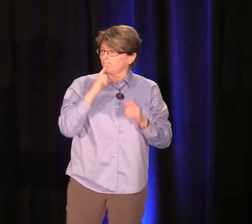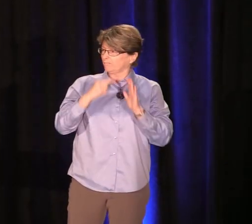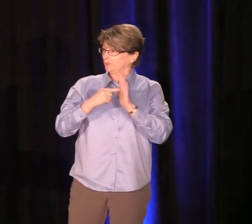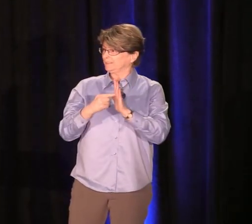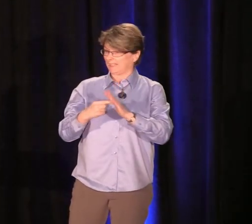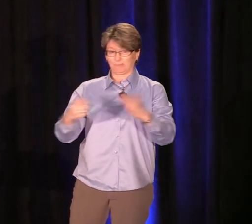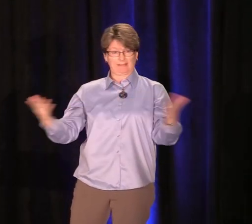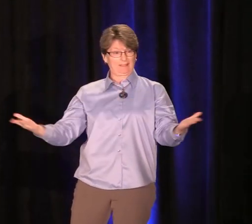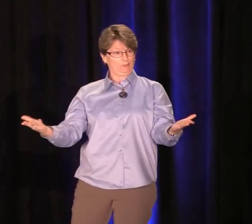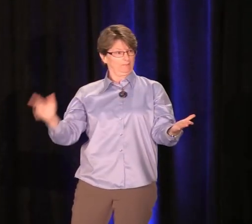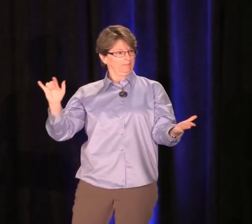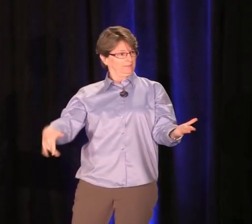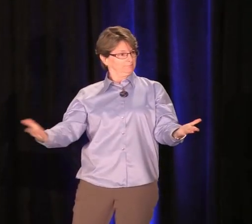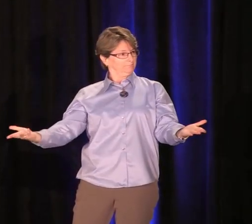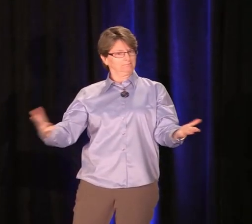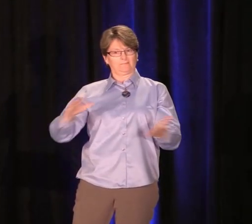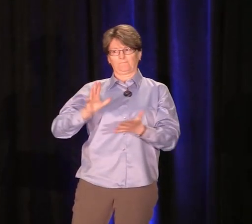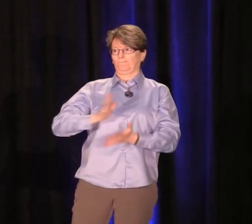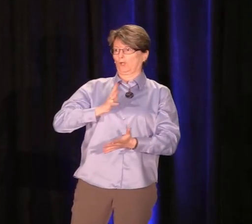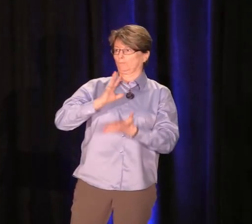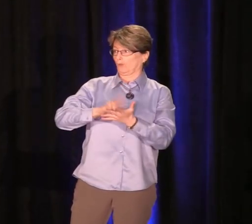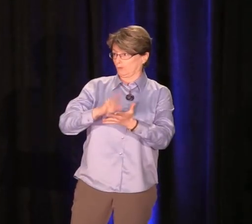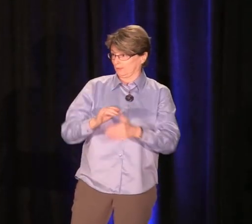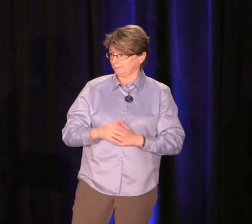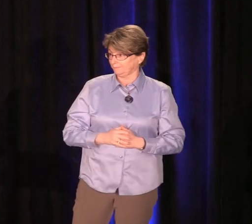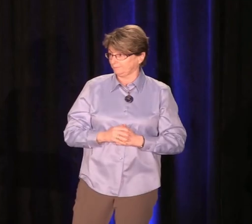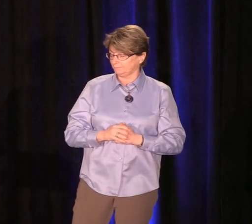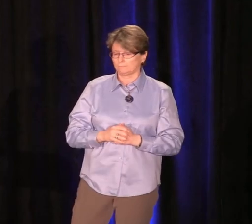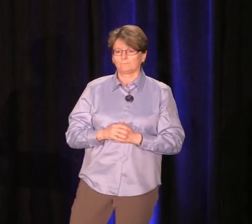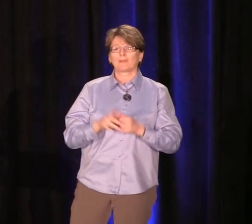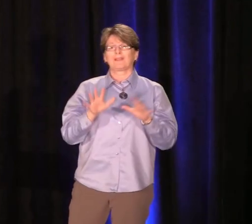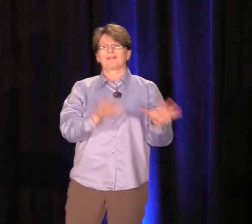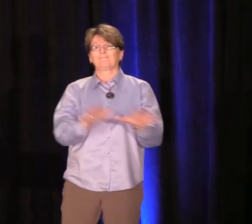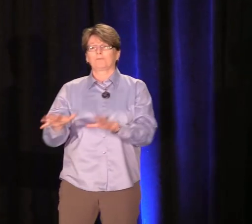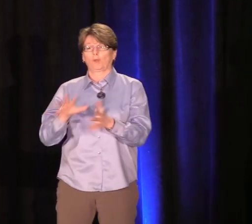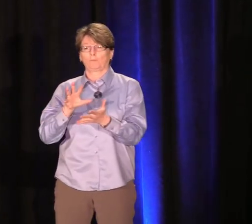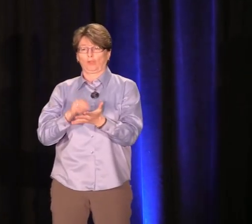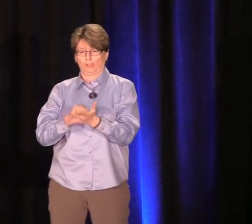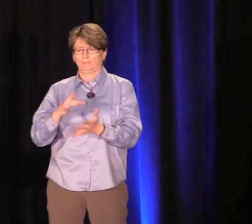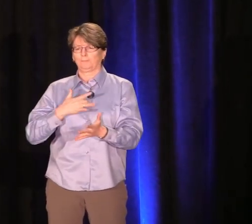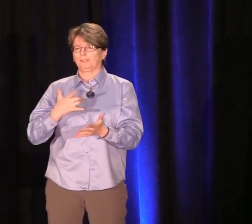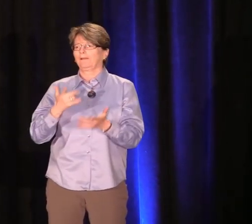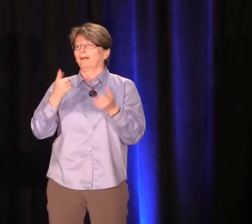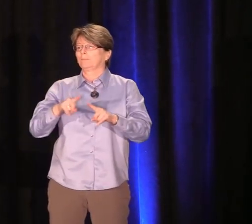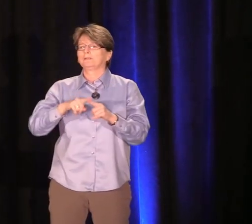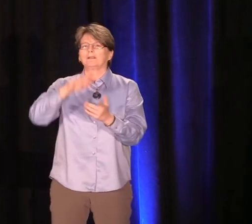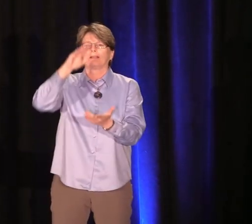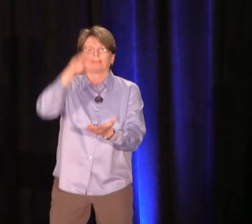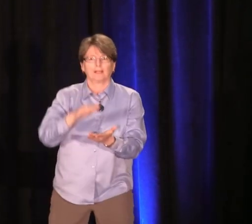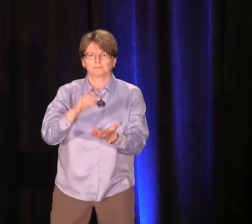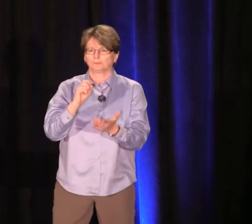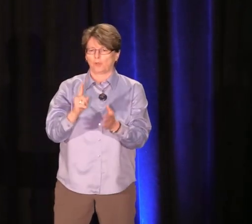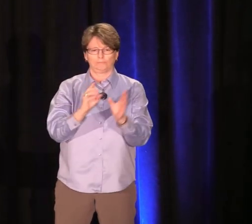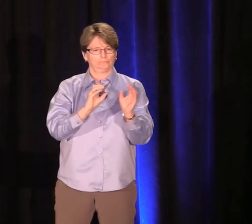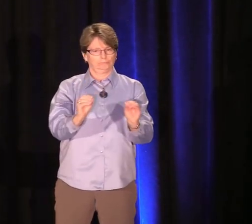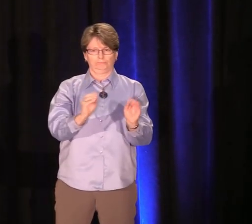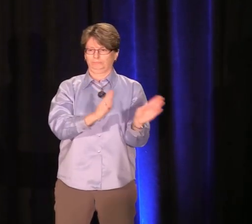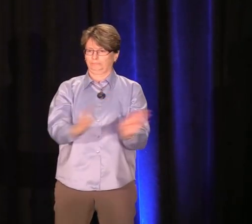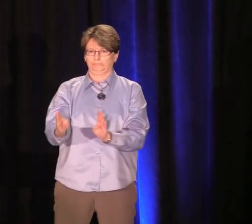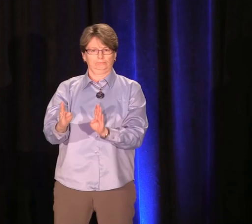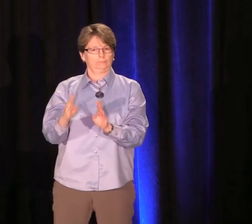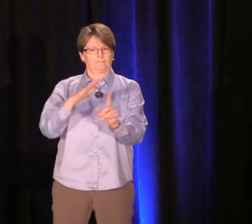There's a discussion, as we had, and a curriculum that you go off of.